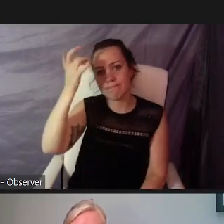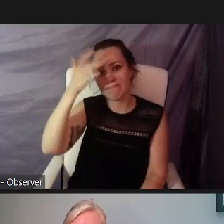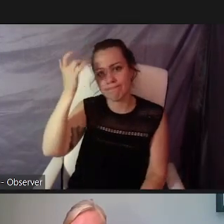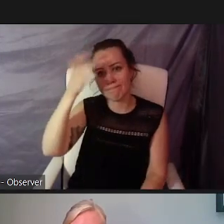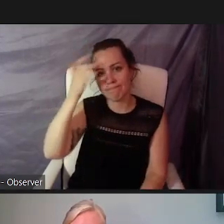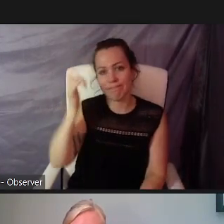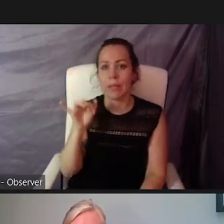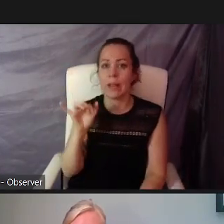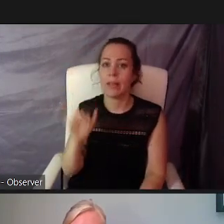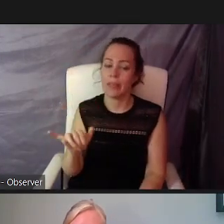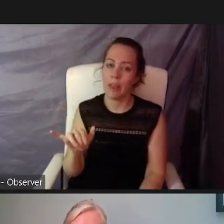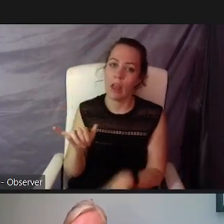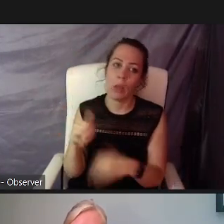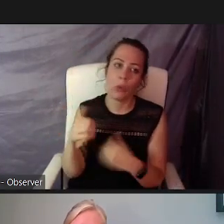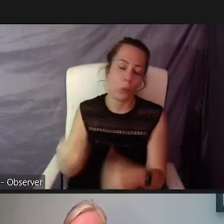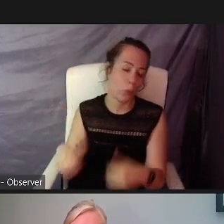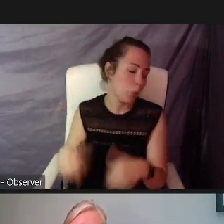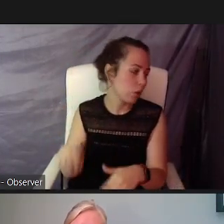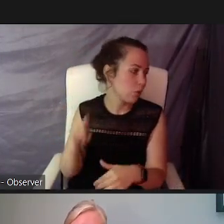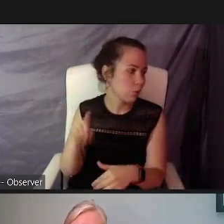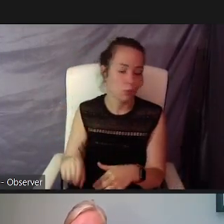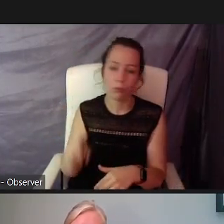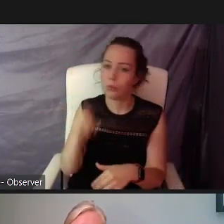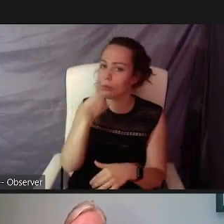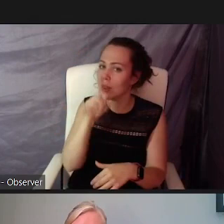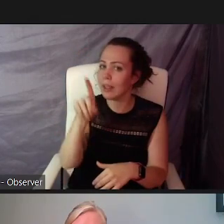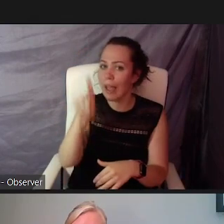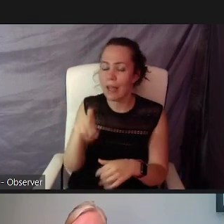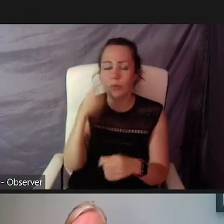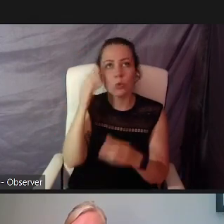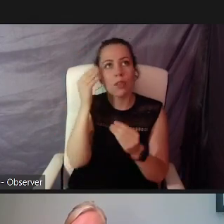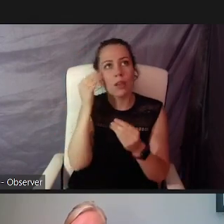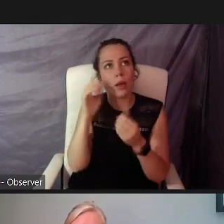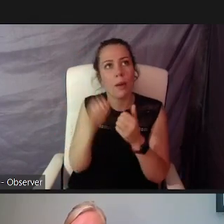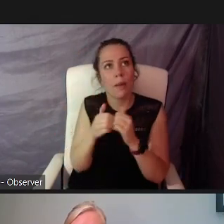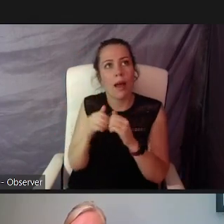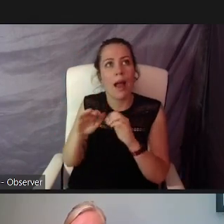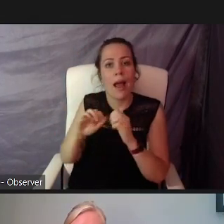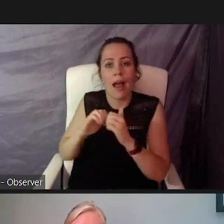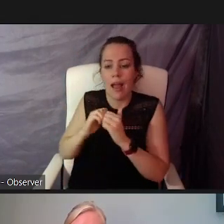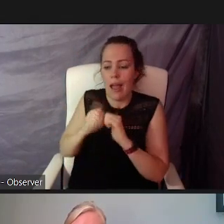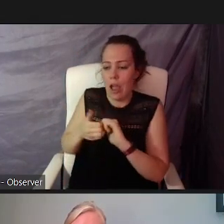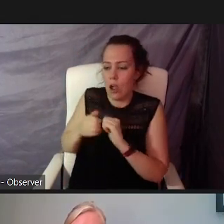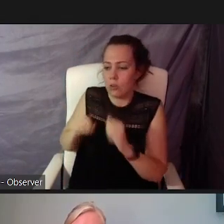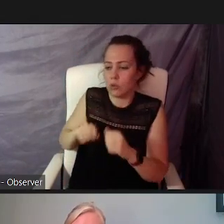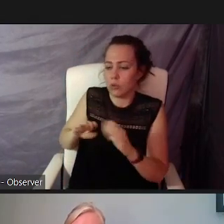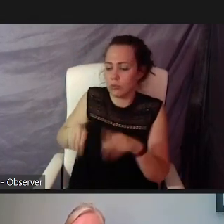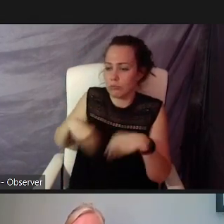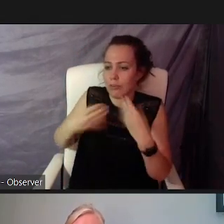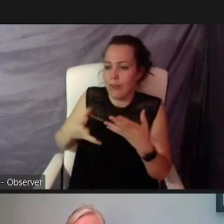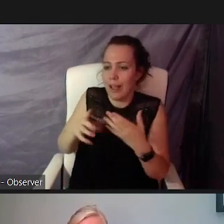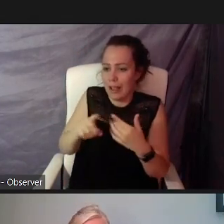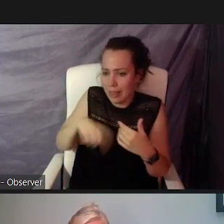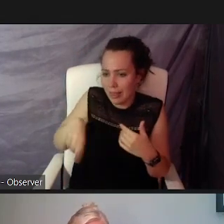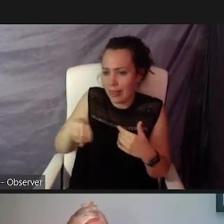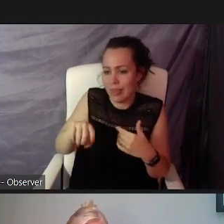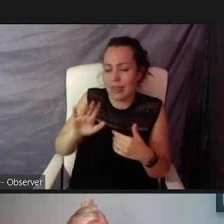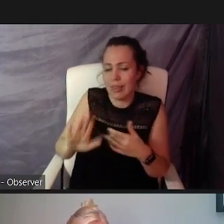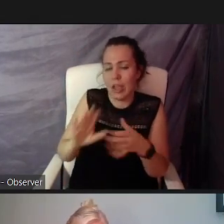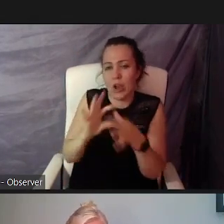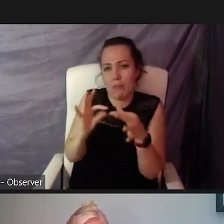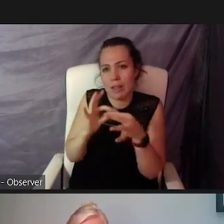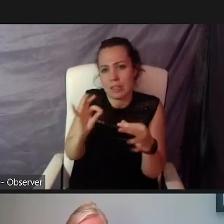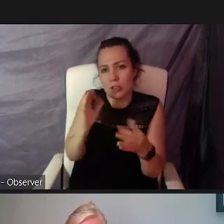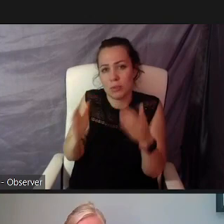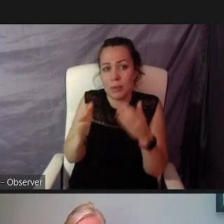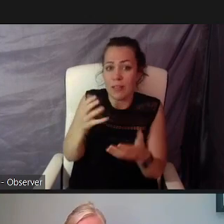a little bit more about how the messages are given to ensure that they're able to protect themselves. So you might need to make adaptations.